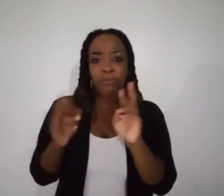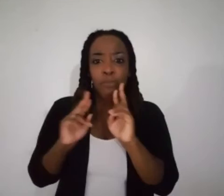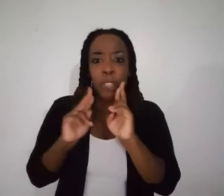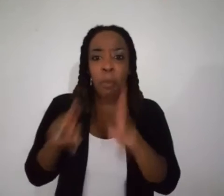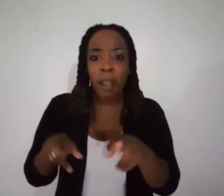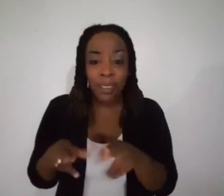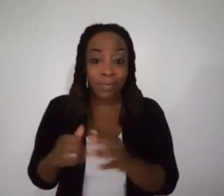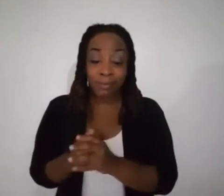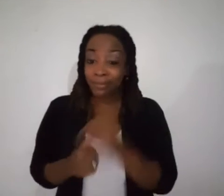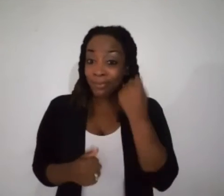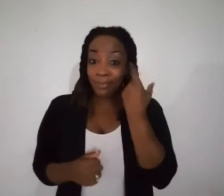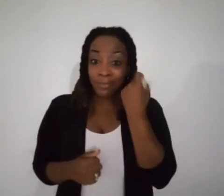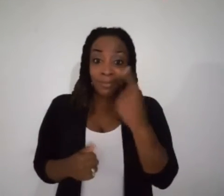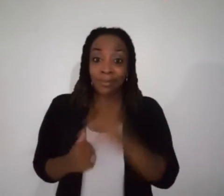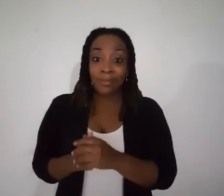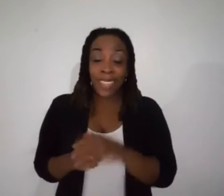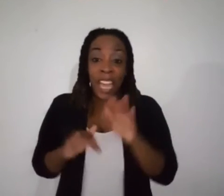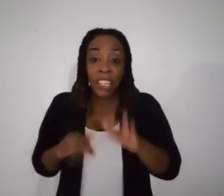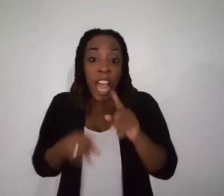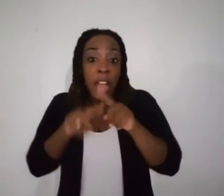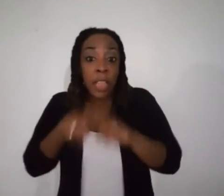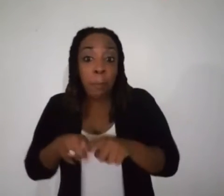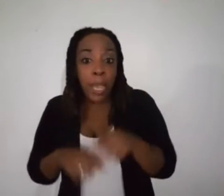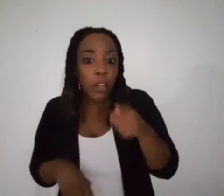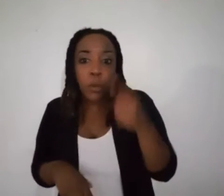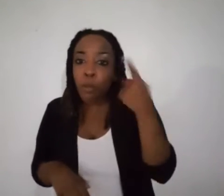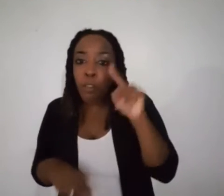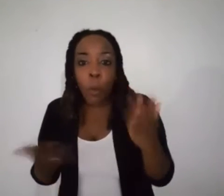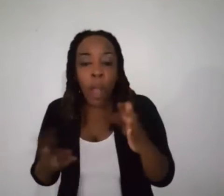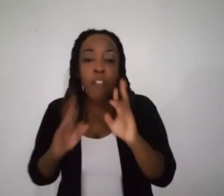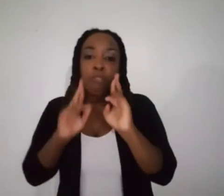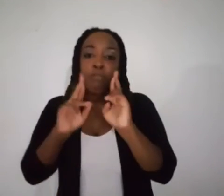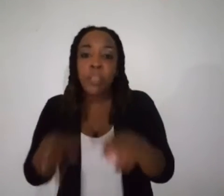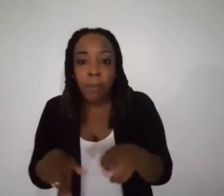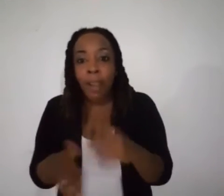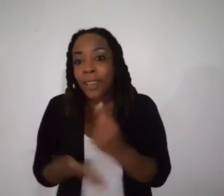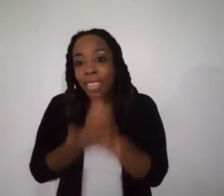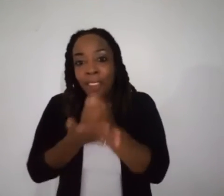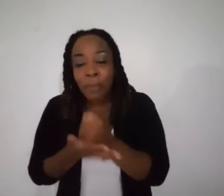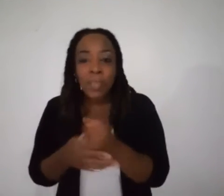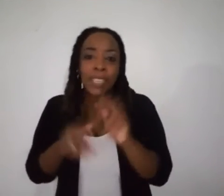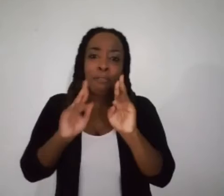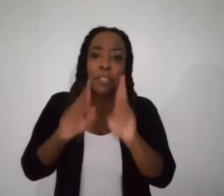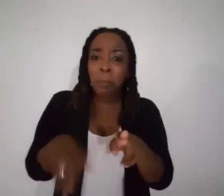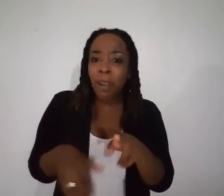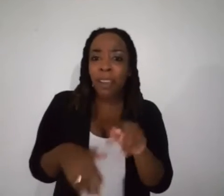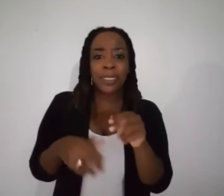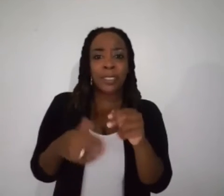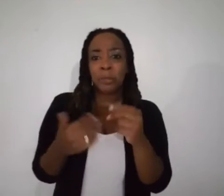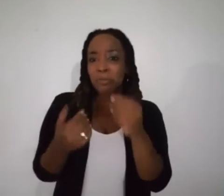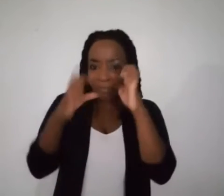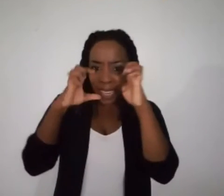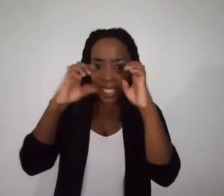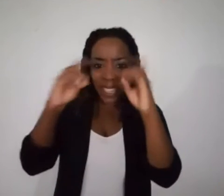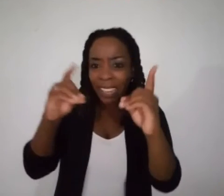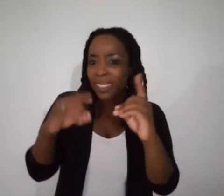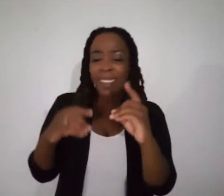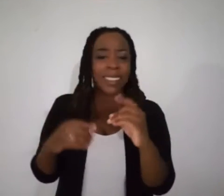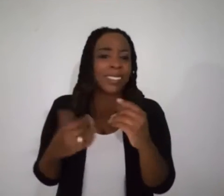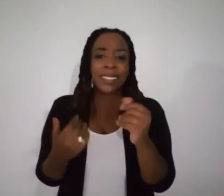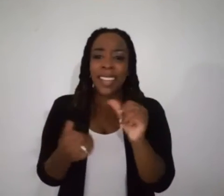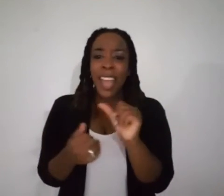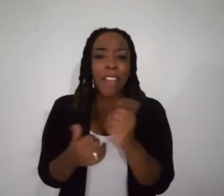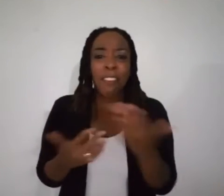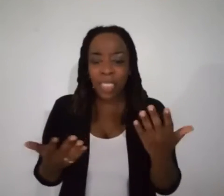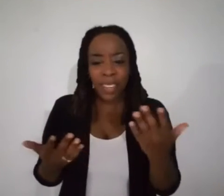You've been their first responder educator. You've been their first responder early intervention specialist. Because although children